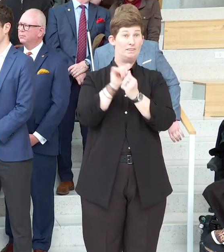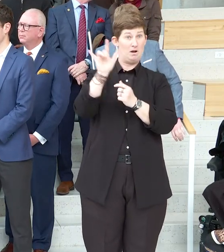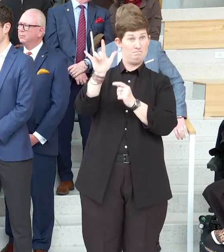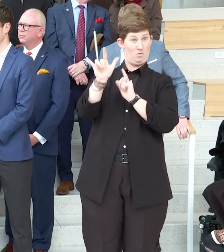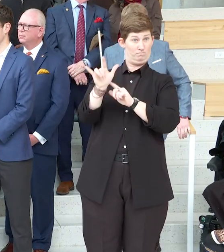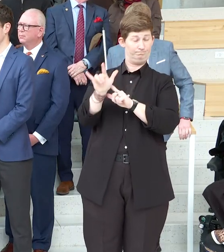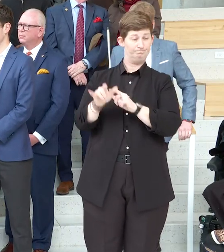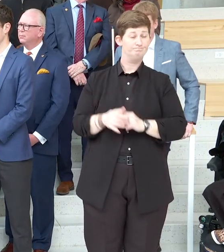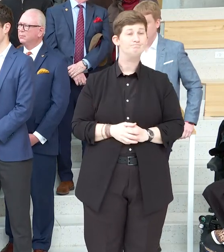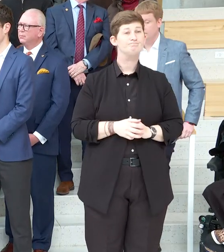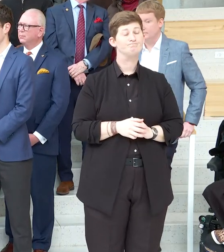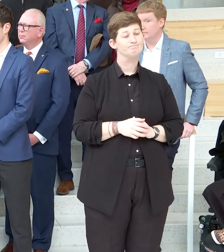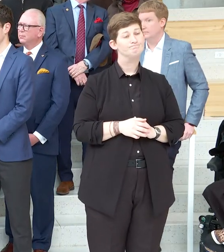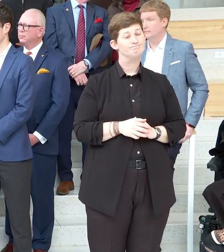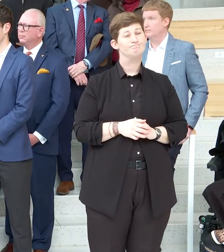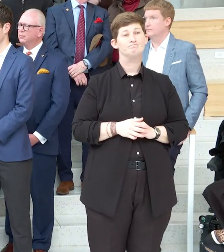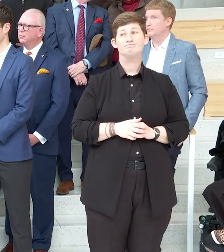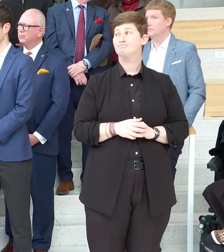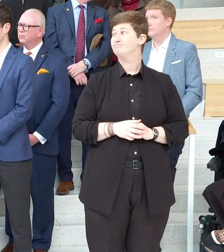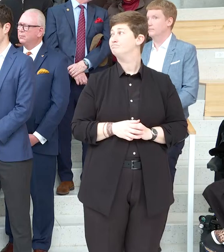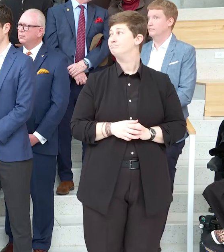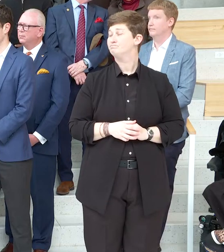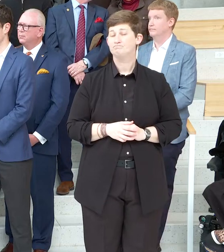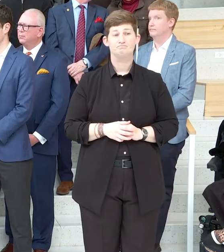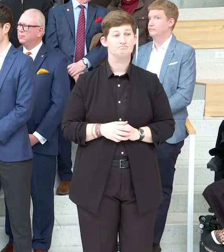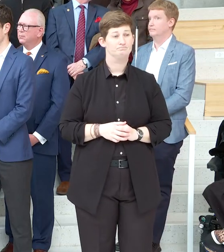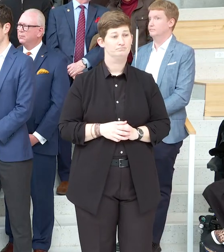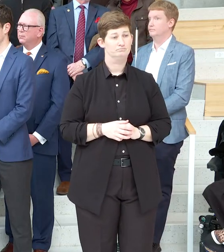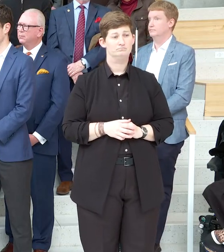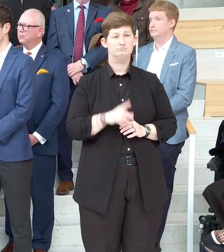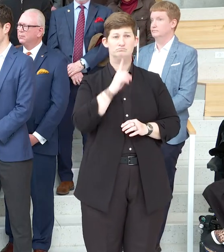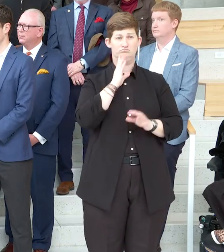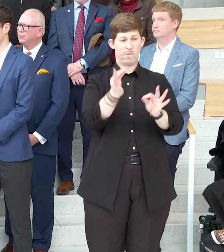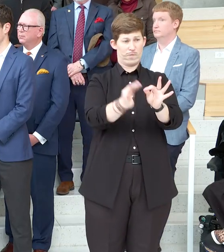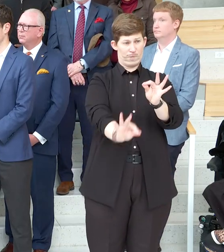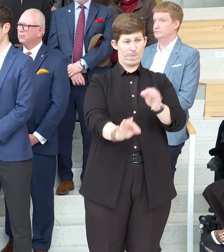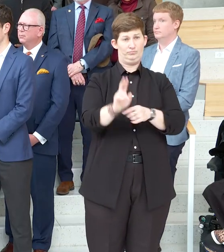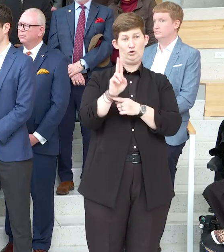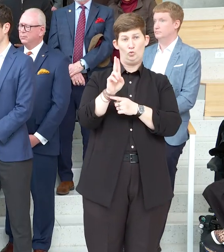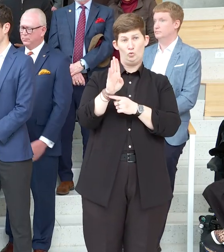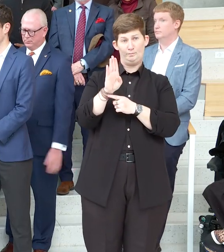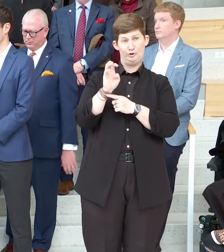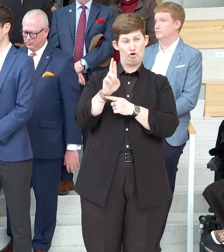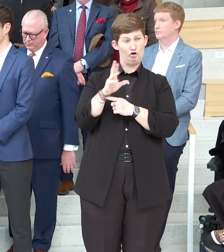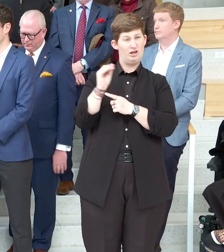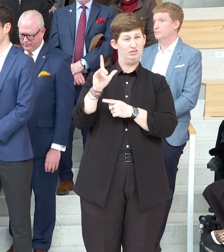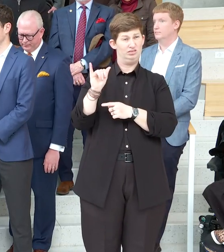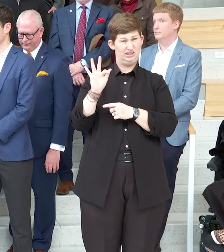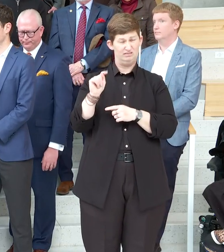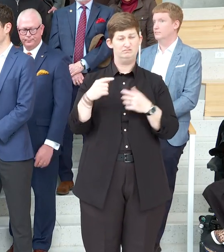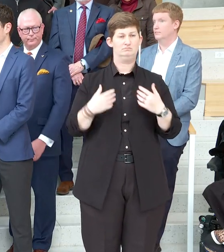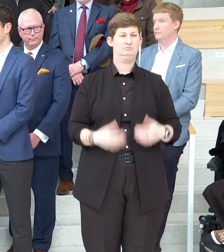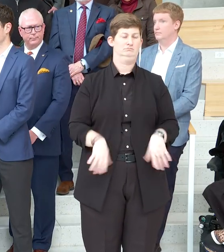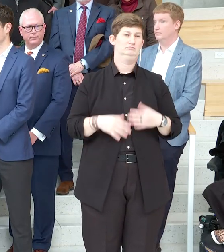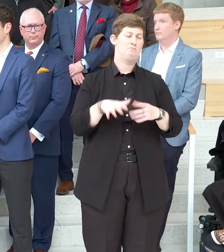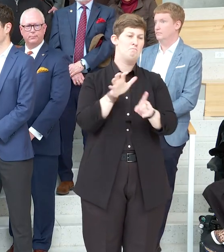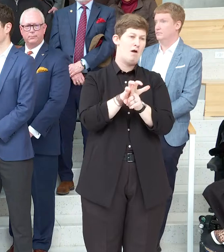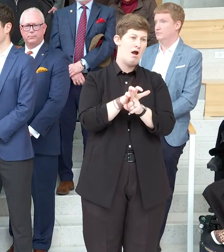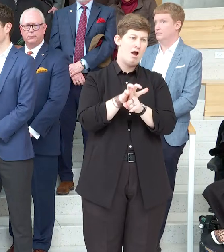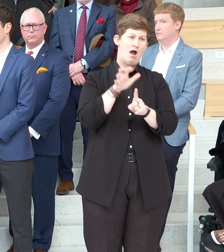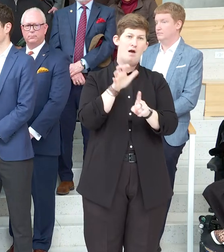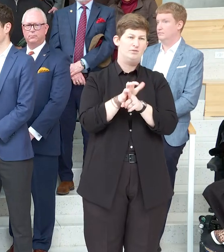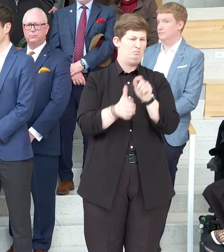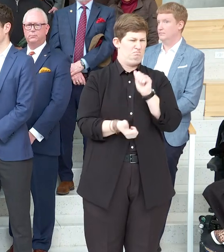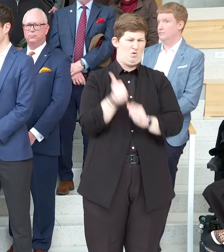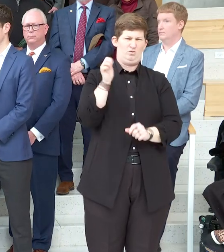airport. Put simply, Uber and Lyft are two of the most popular options for people wanting to get to and